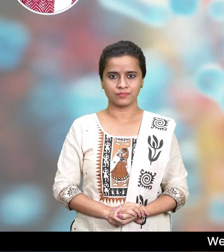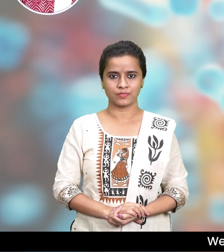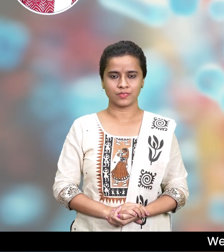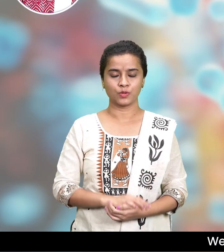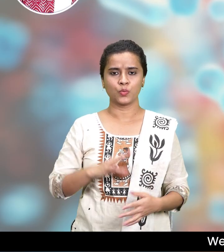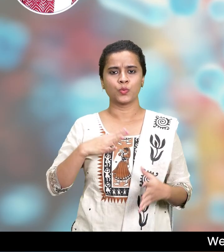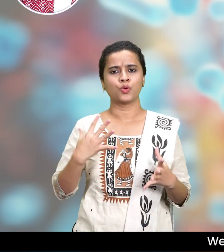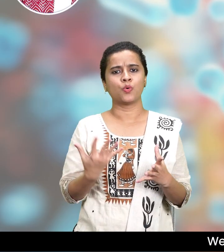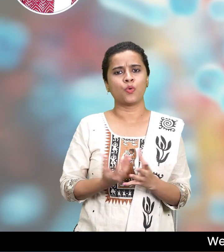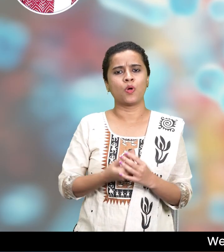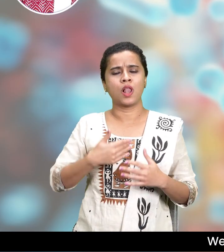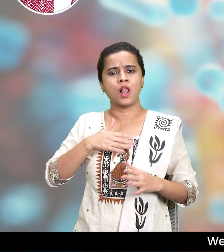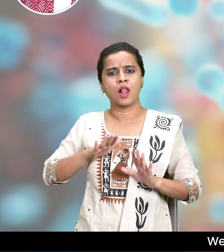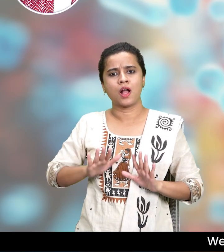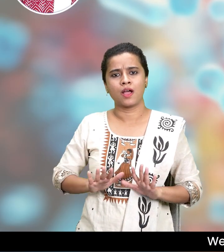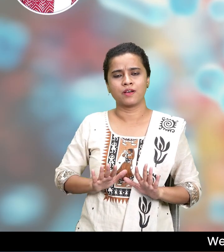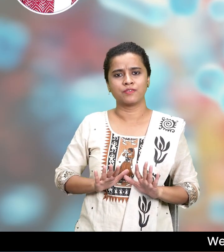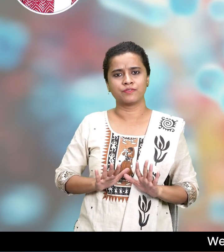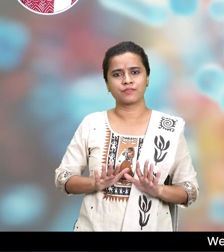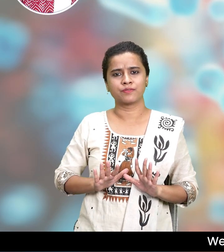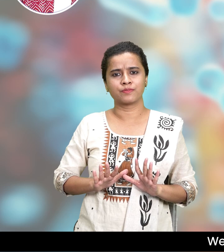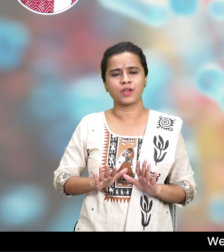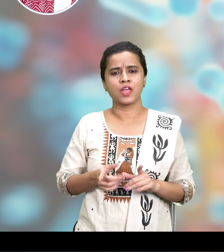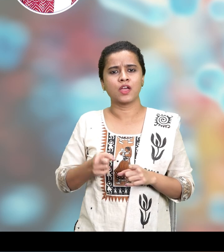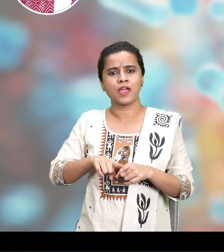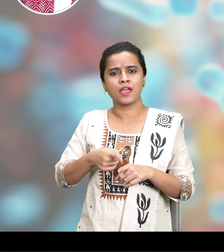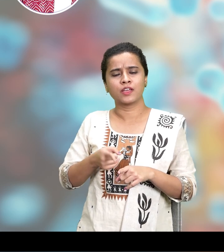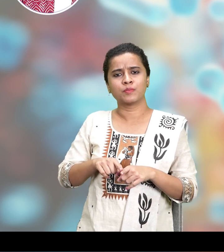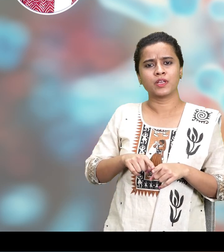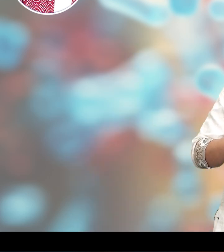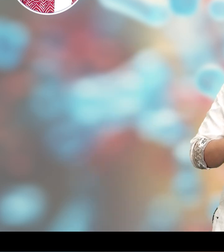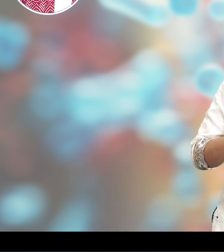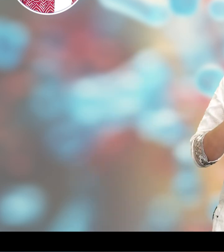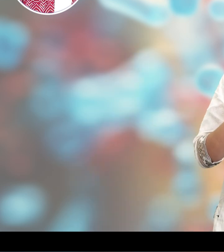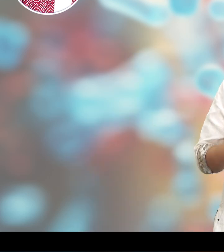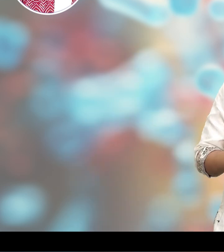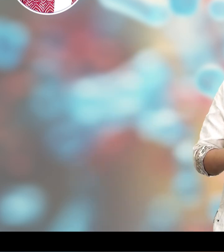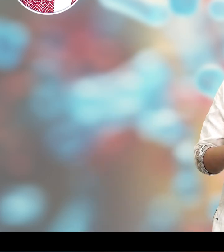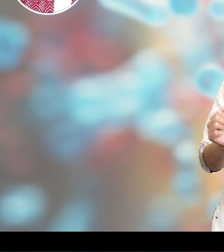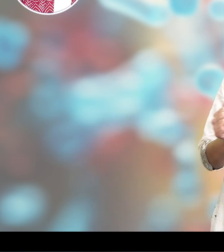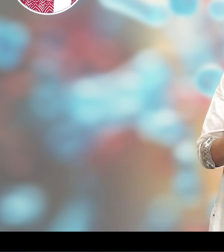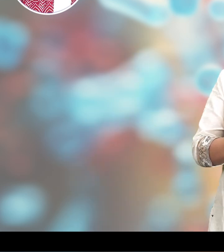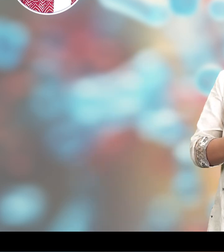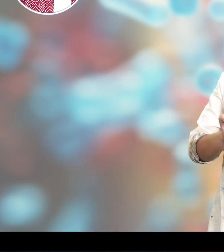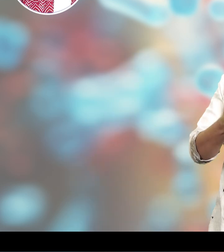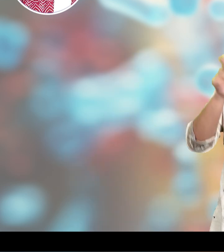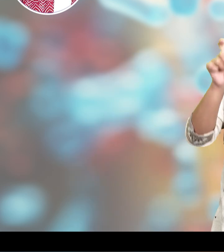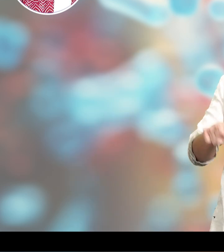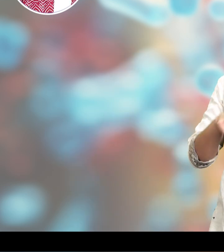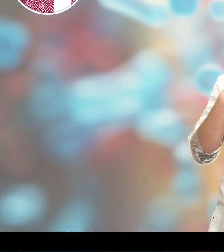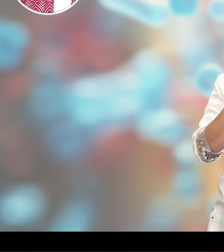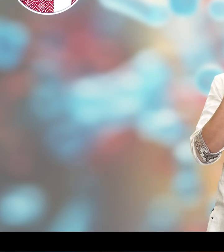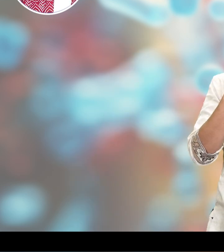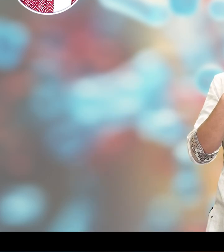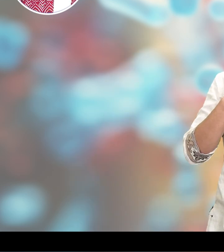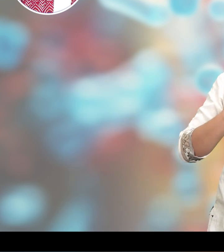We all have had the experience of sitting near someone suffering from a